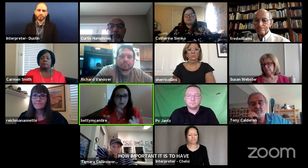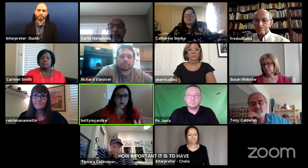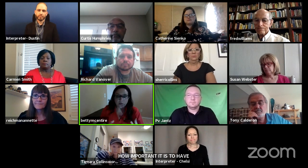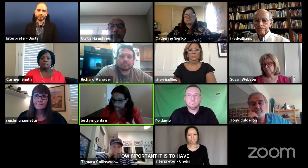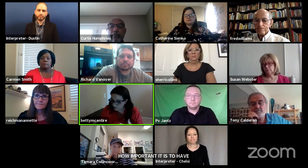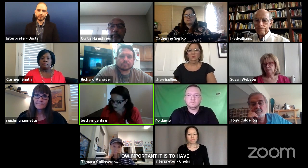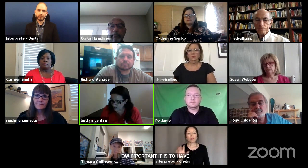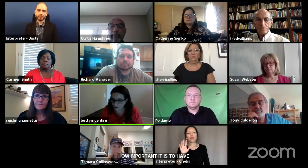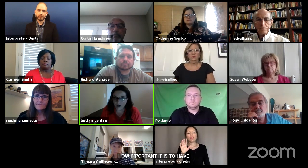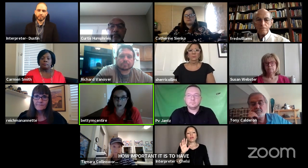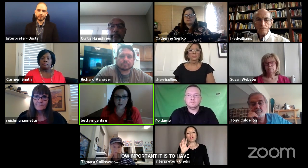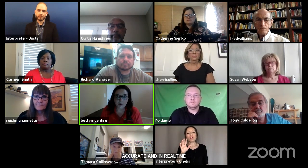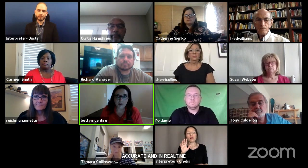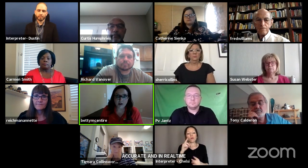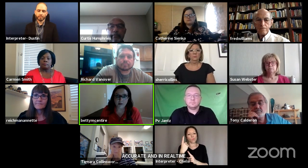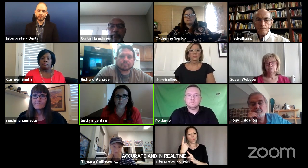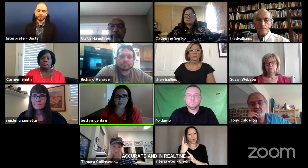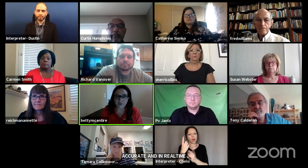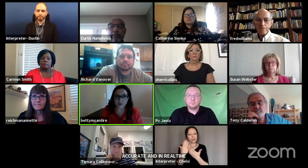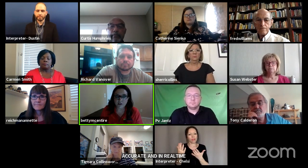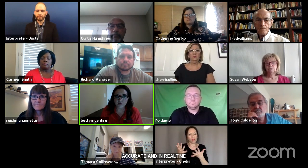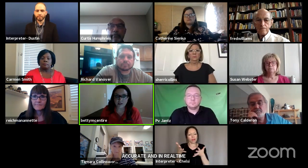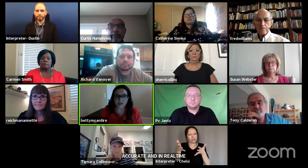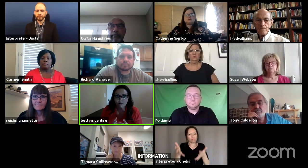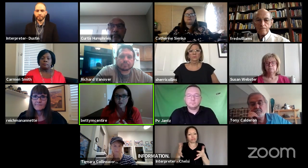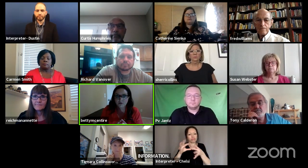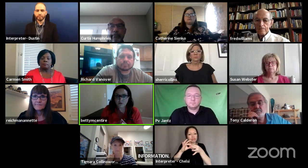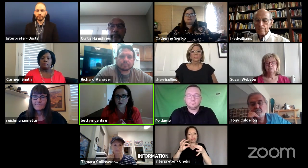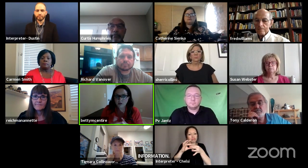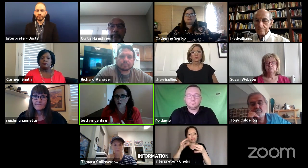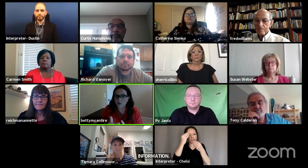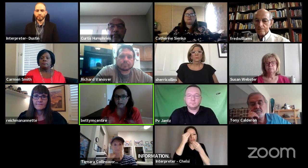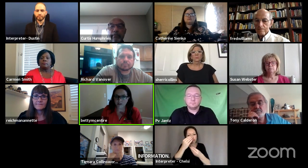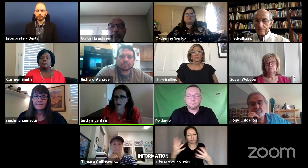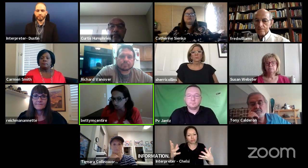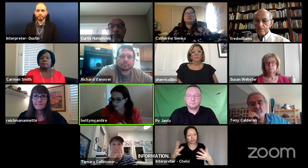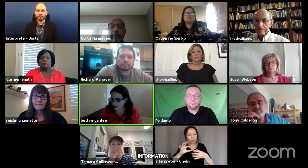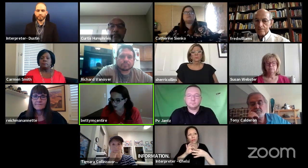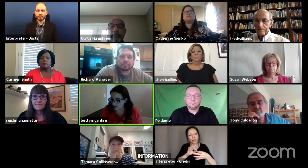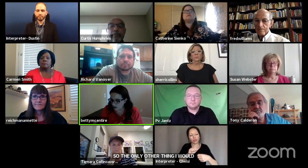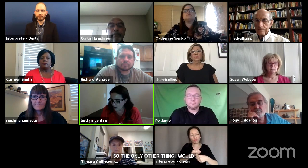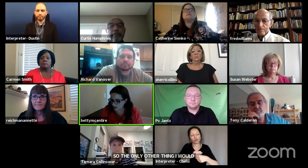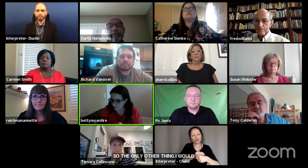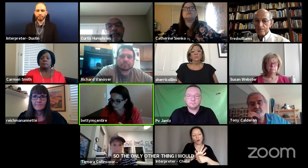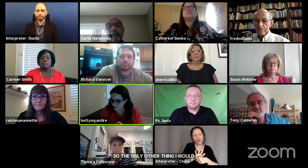So the only other thing I would mention as related to the COVID stuff